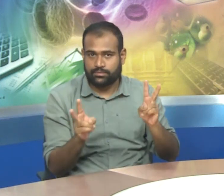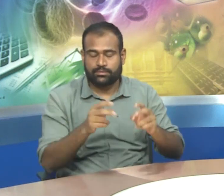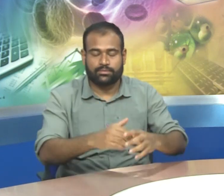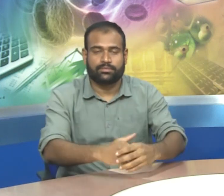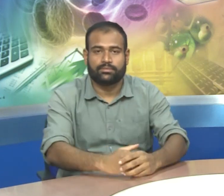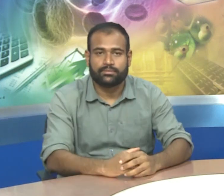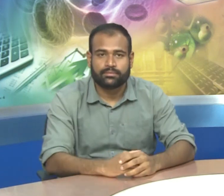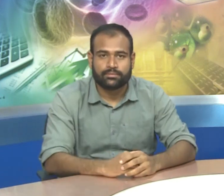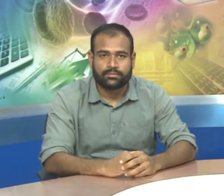anticipatory information services.